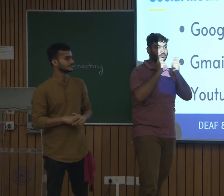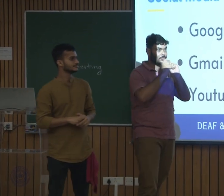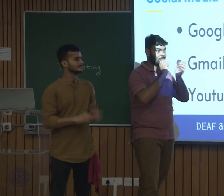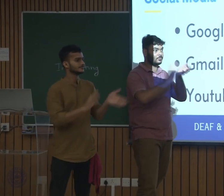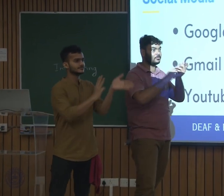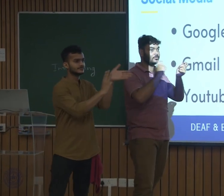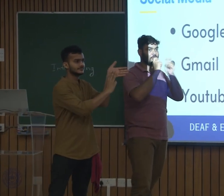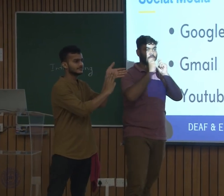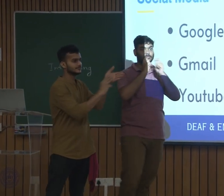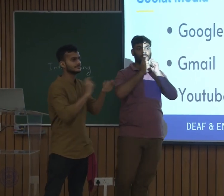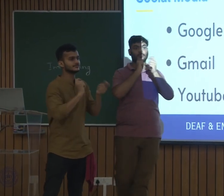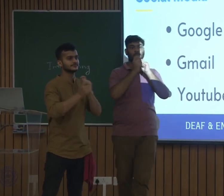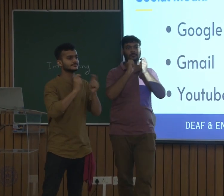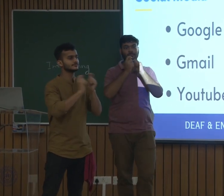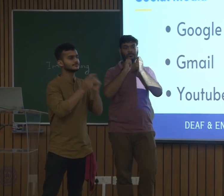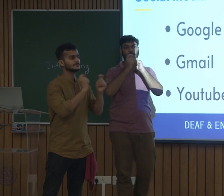Any doubts in this?